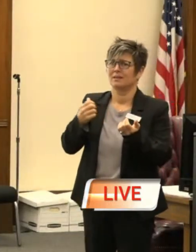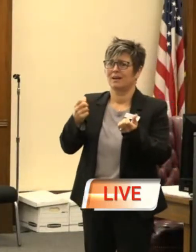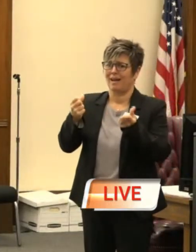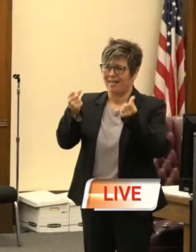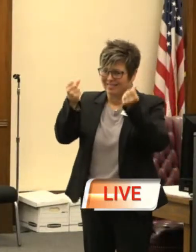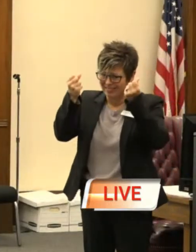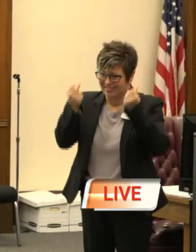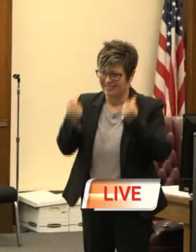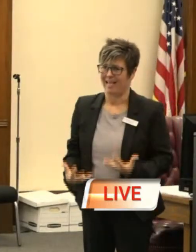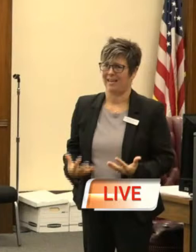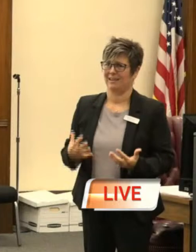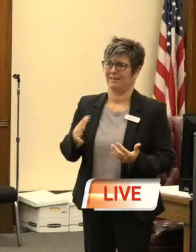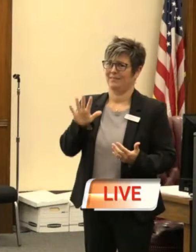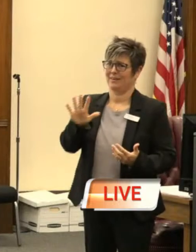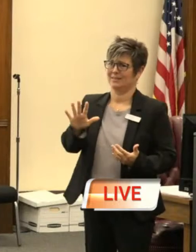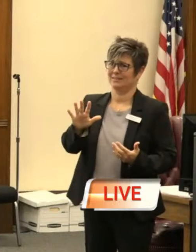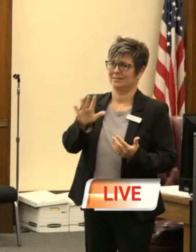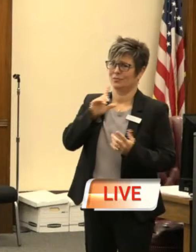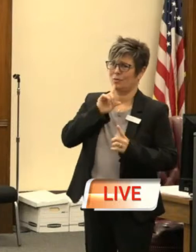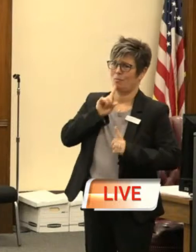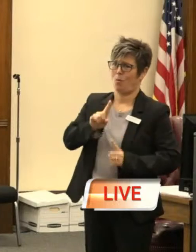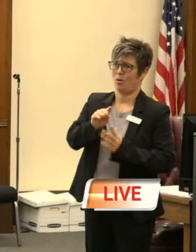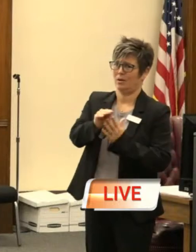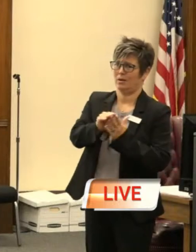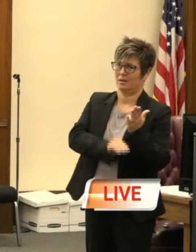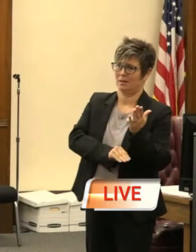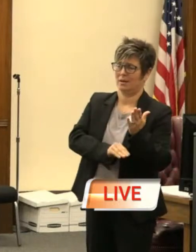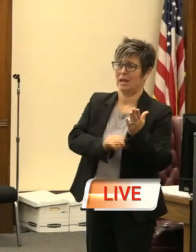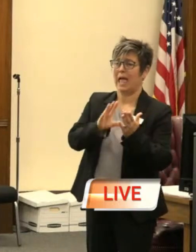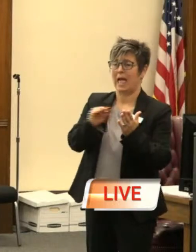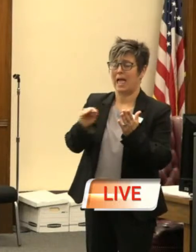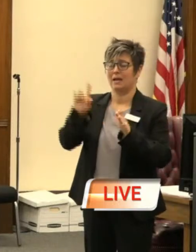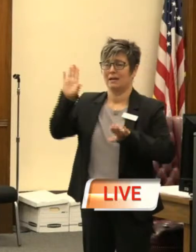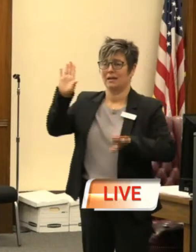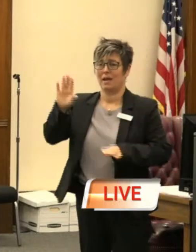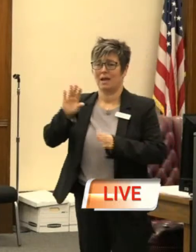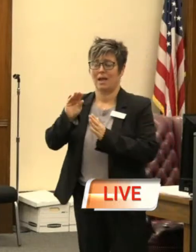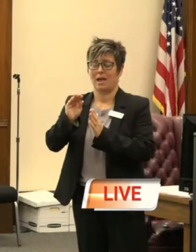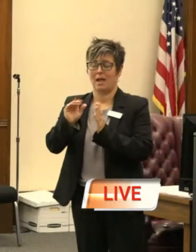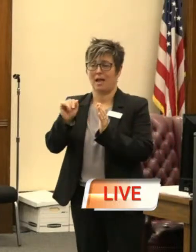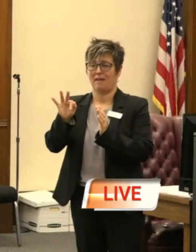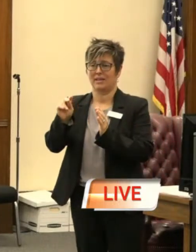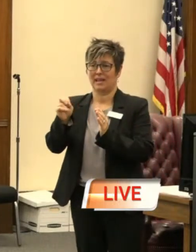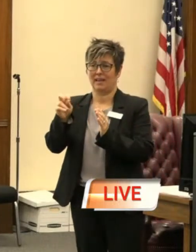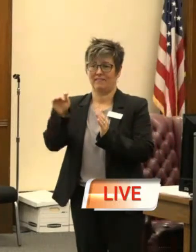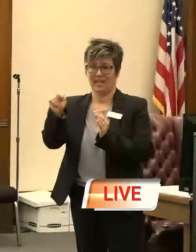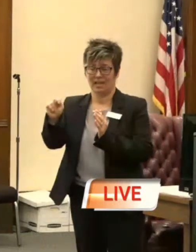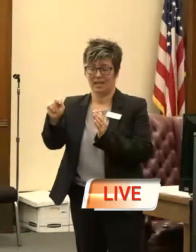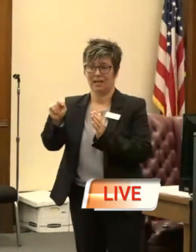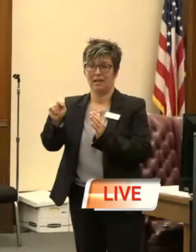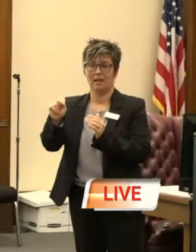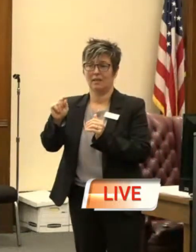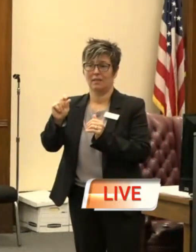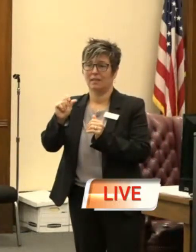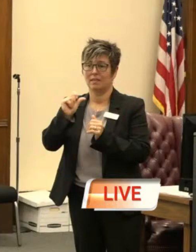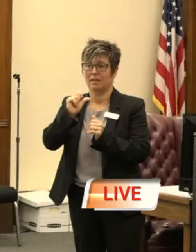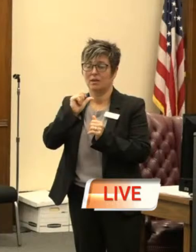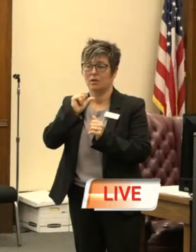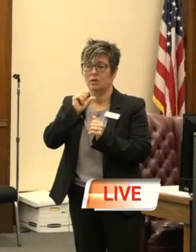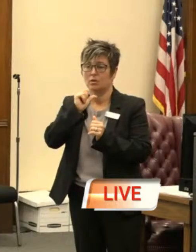of his report and affidavit that we believe do not sustain or do not